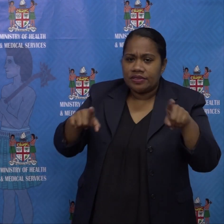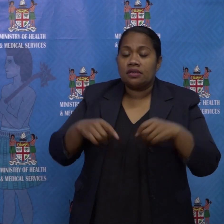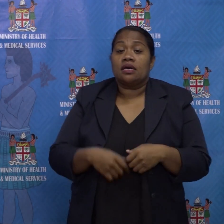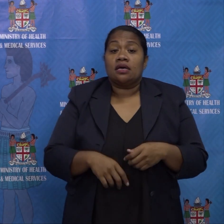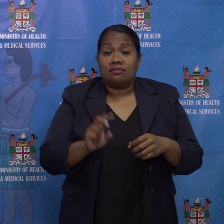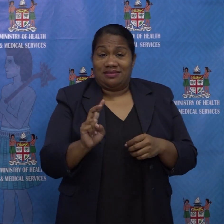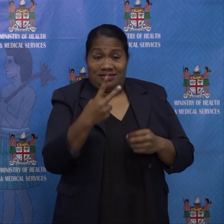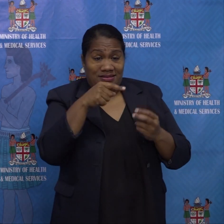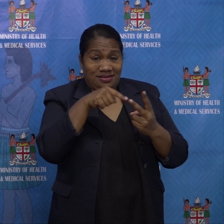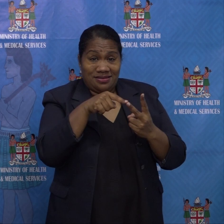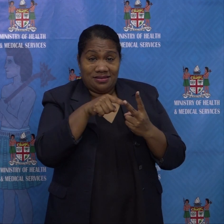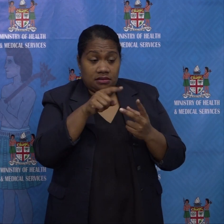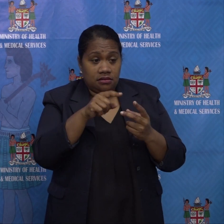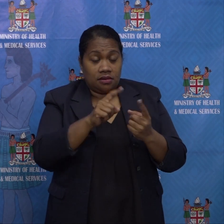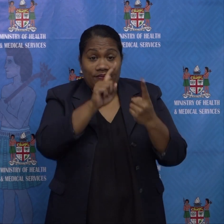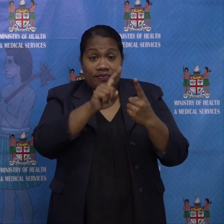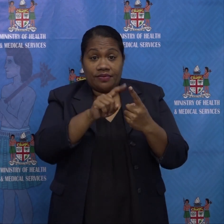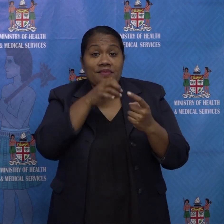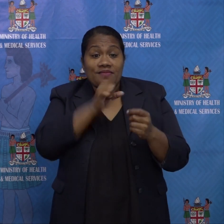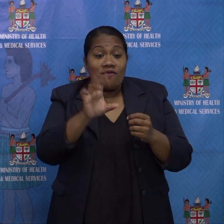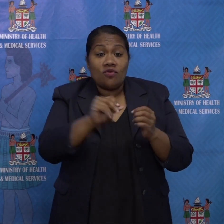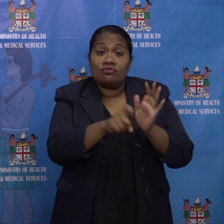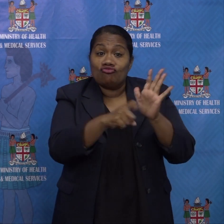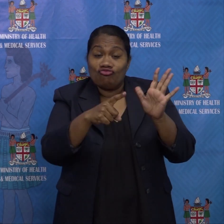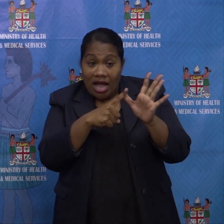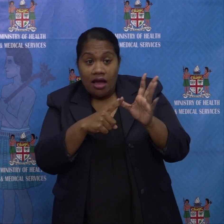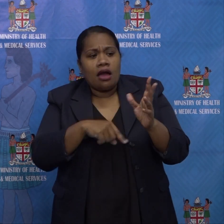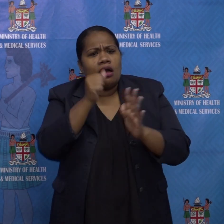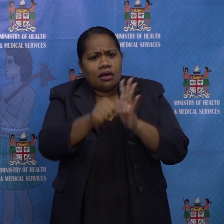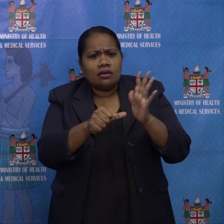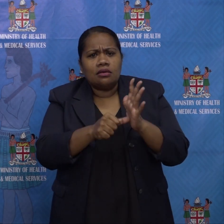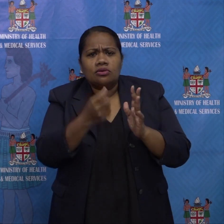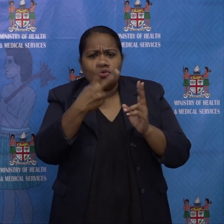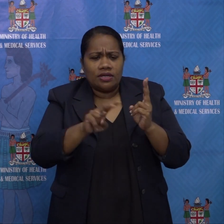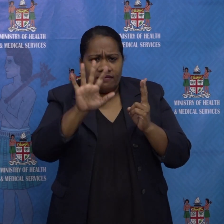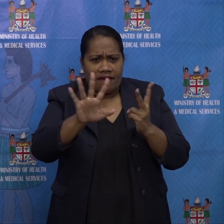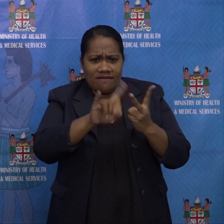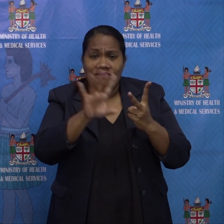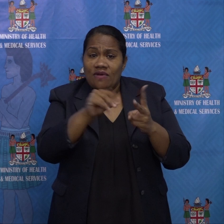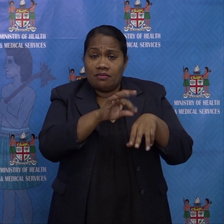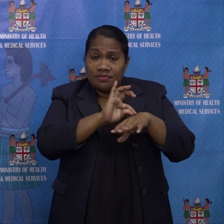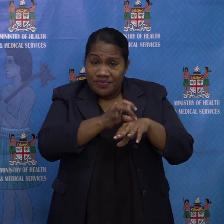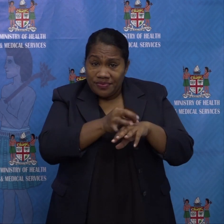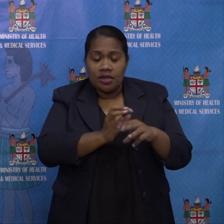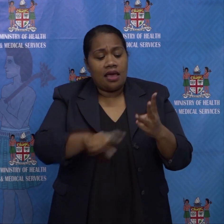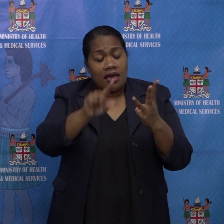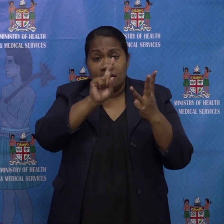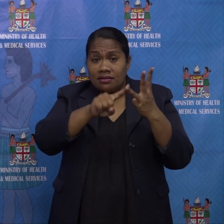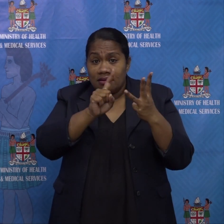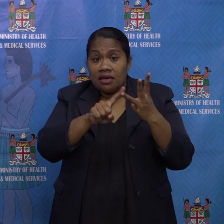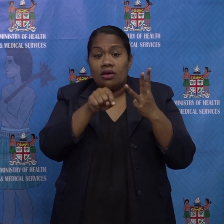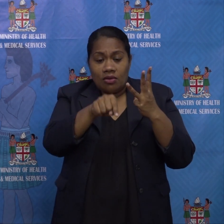Ra, case 116, the 25-year-old doctor at Lota Hospital, case 120, and the most recent patient at